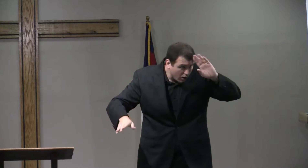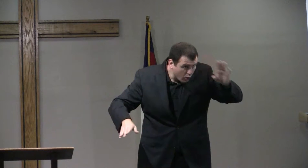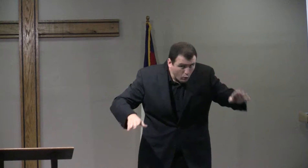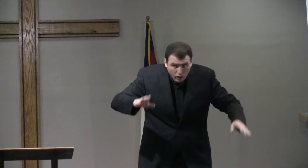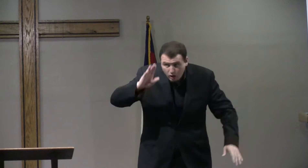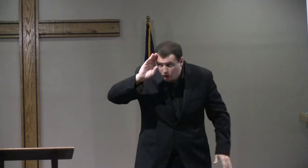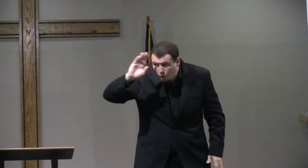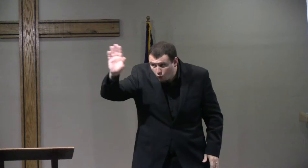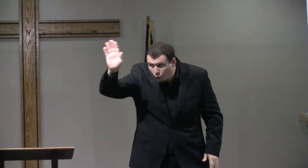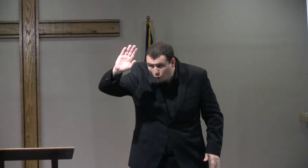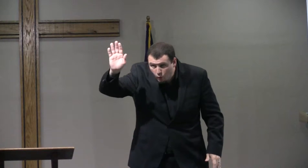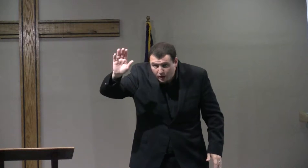Hello?